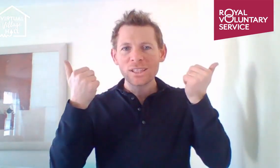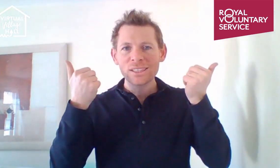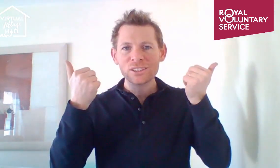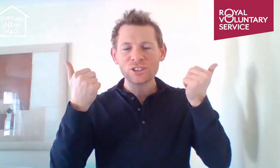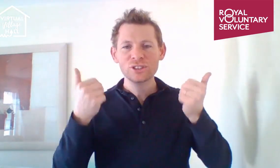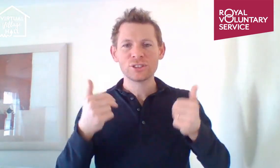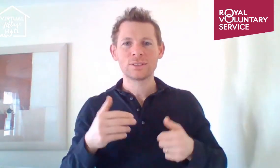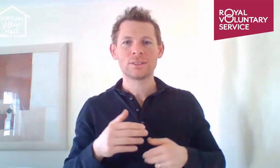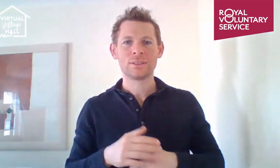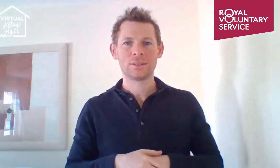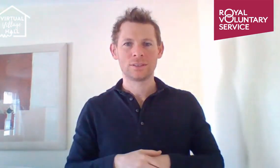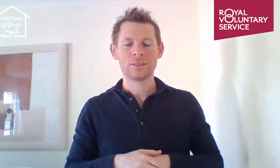French.